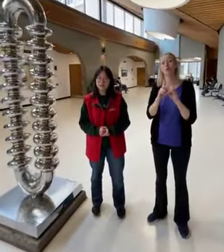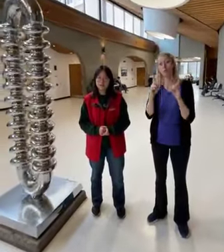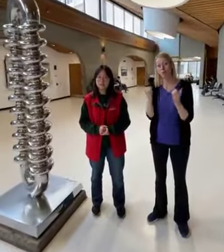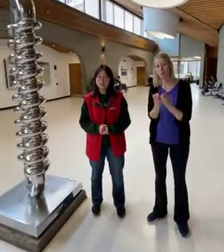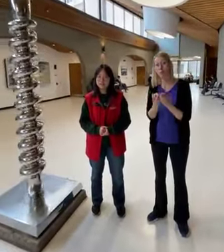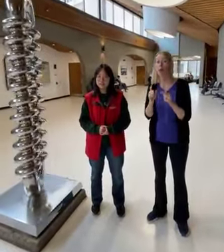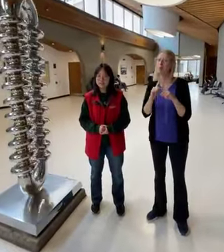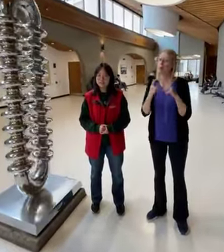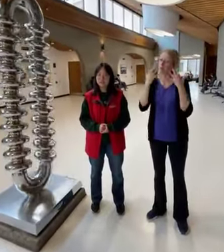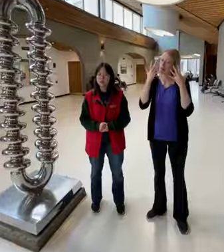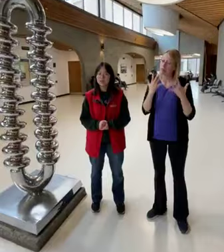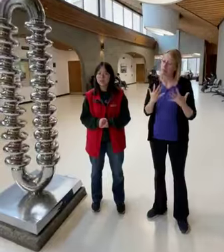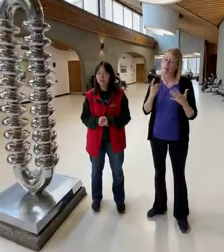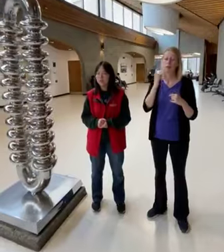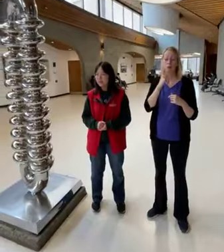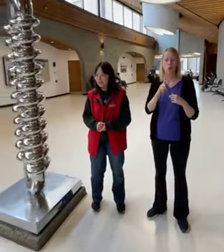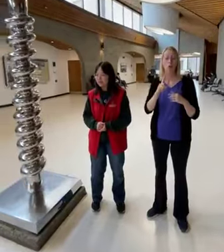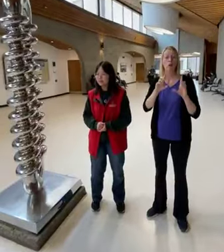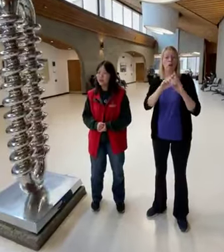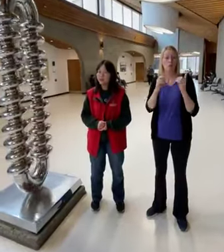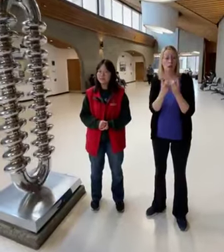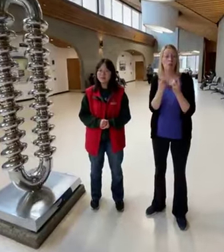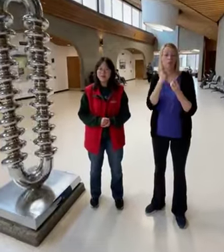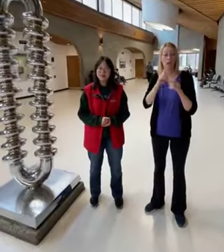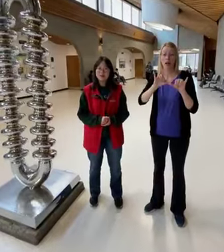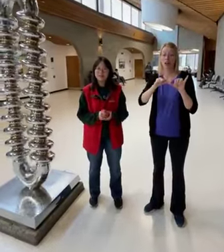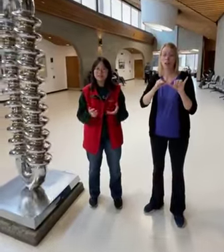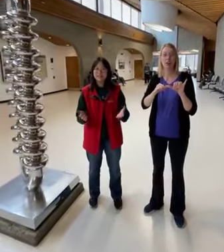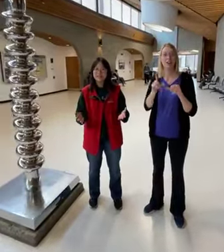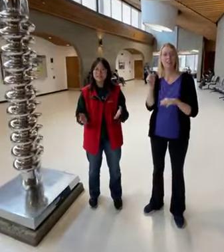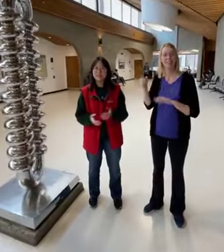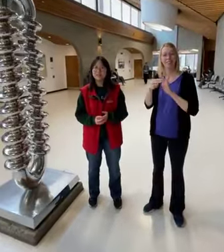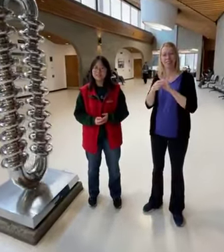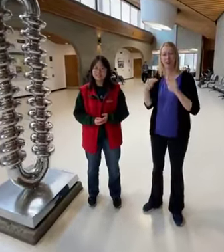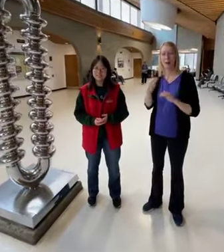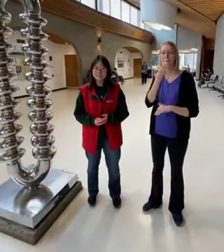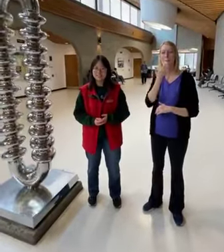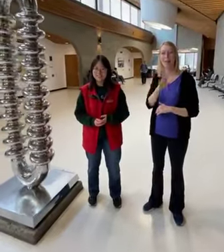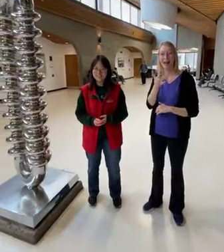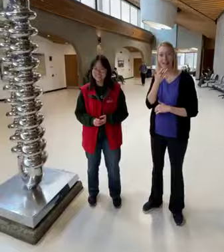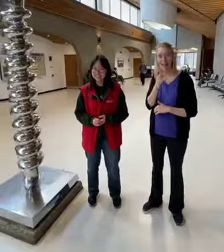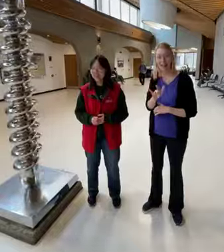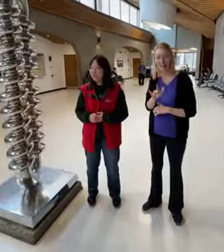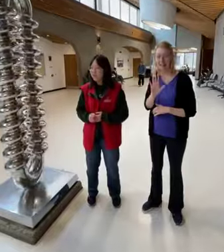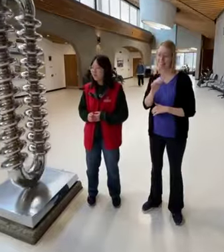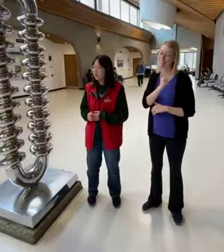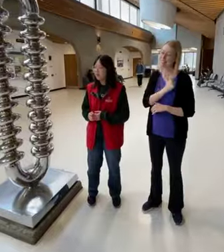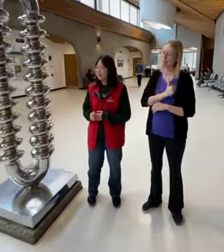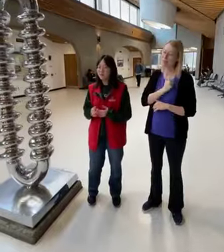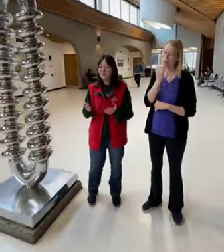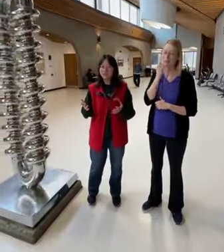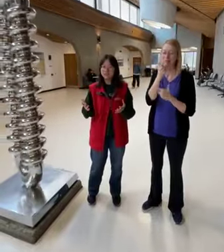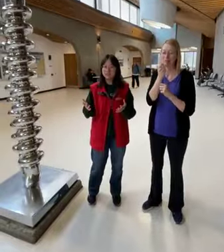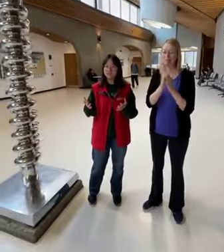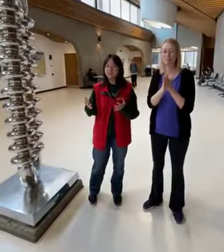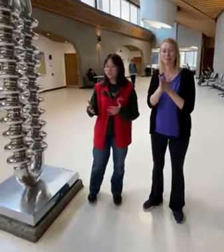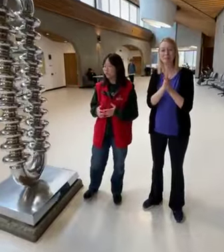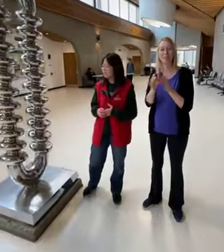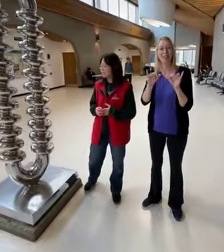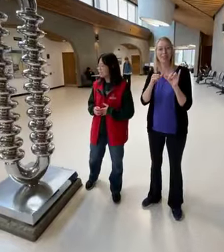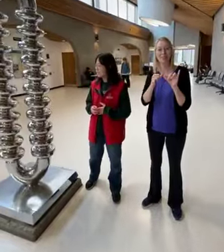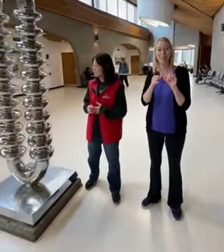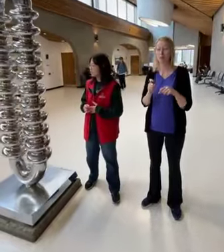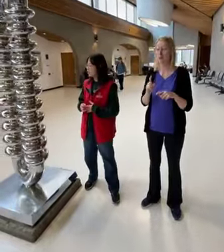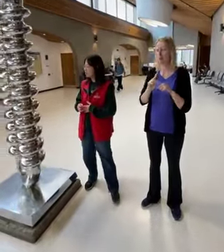unfortunately for our faculty of engineering, it is quite a bad luck charm. So sorry to anyone who is interested in engineering. But if you are curious,